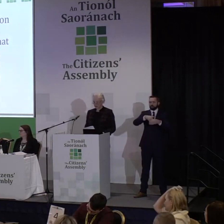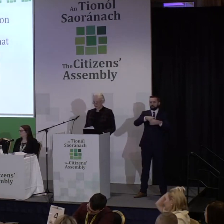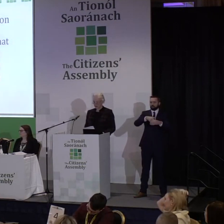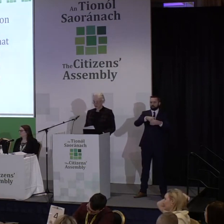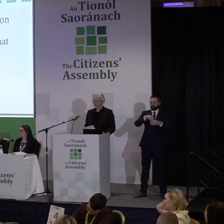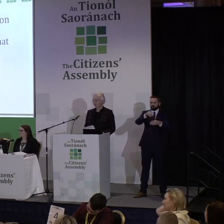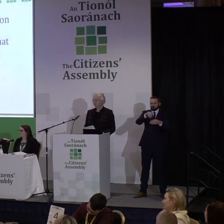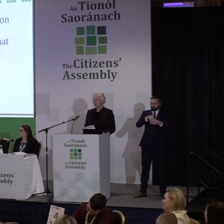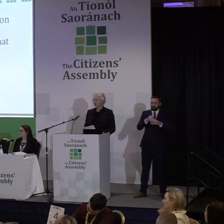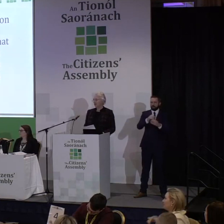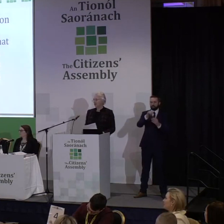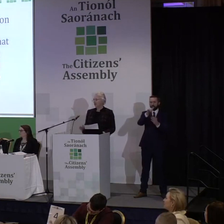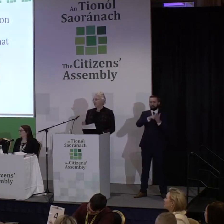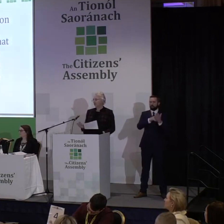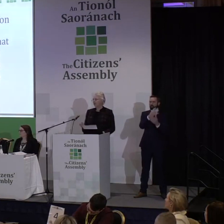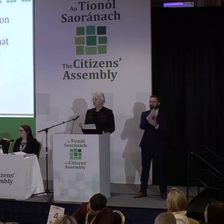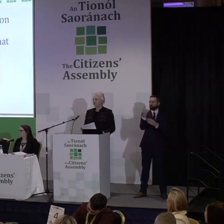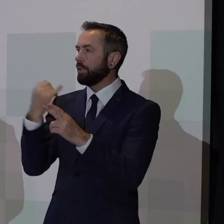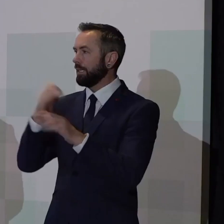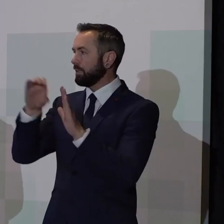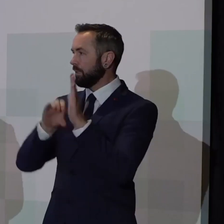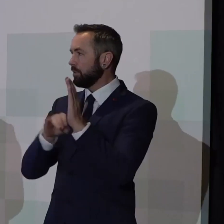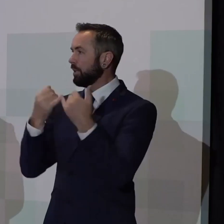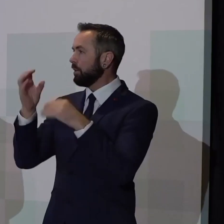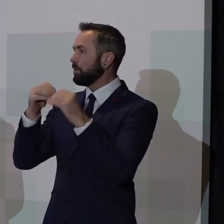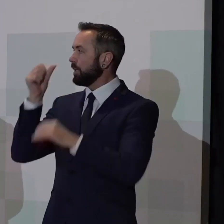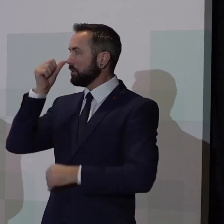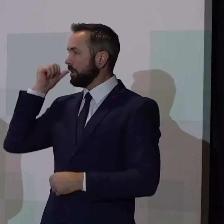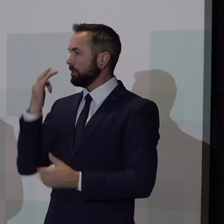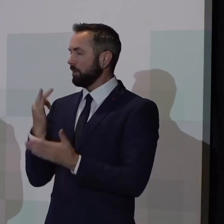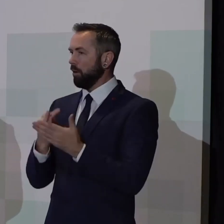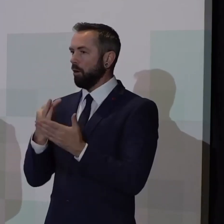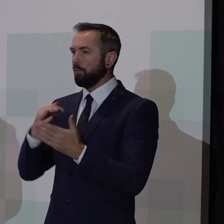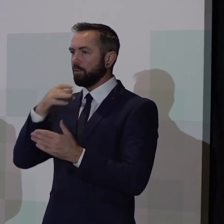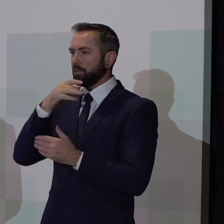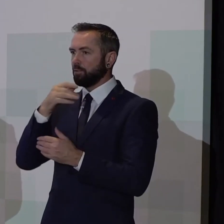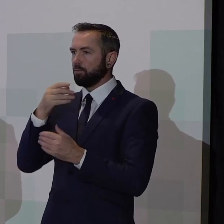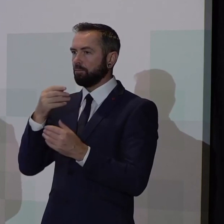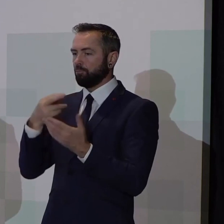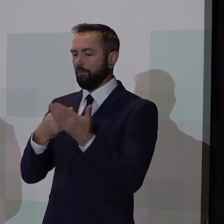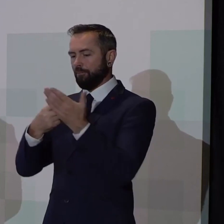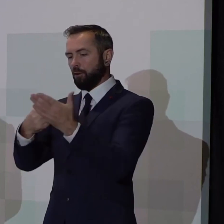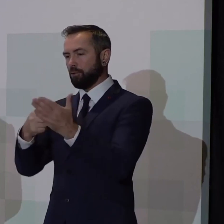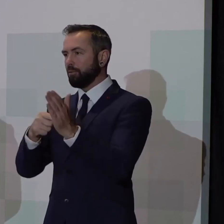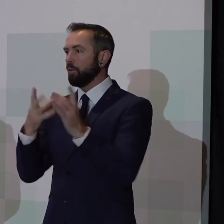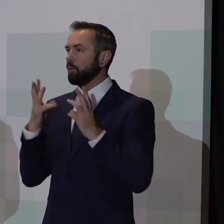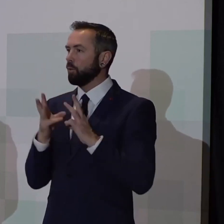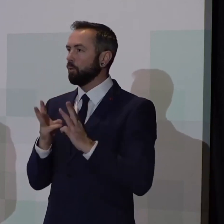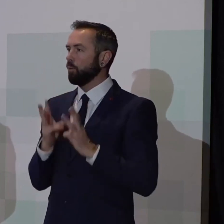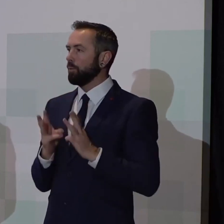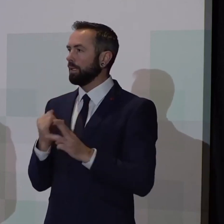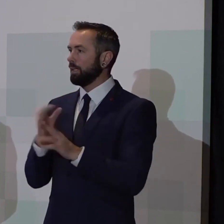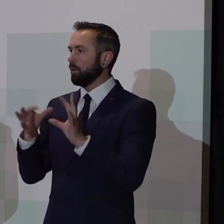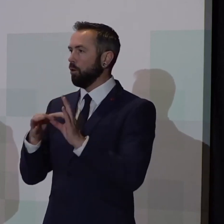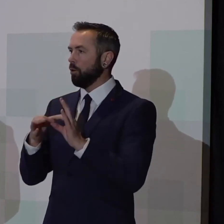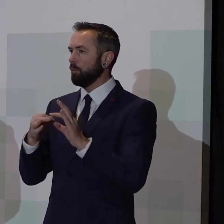41 of our constitution. And as we said a couple of times yesterday, it's often referred to as the woman in the home clause. The